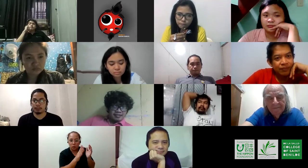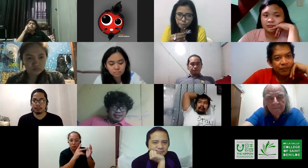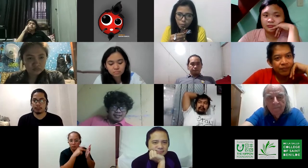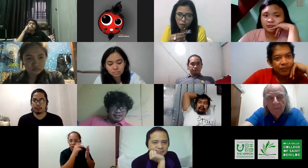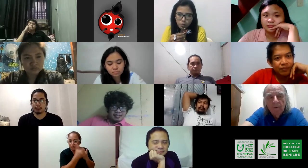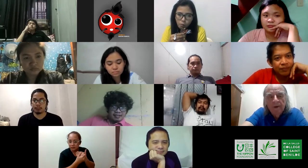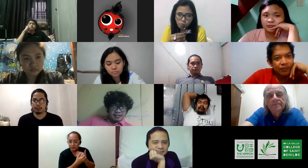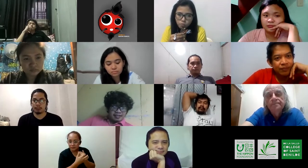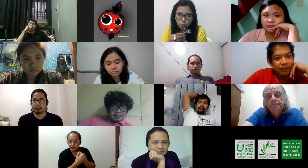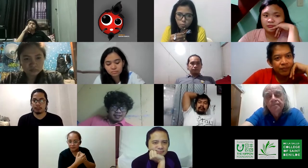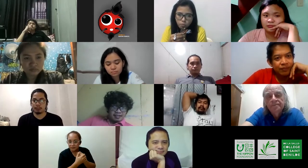Okay.